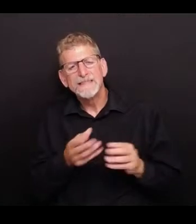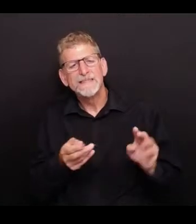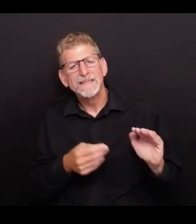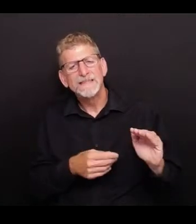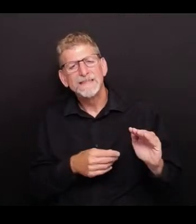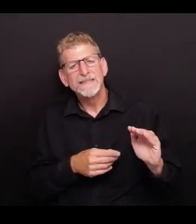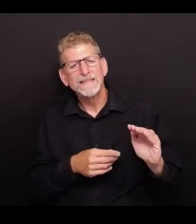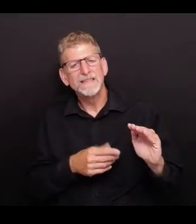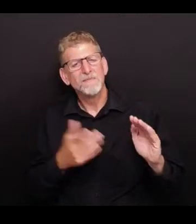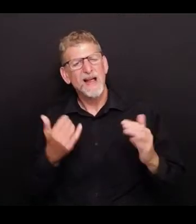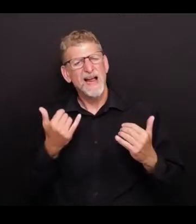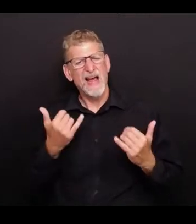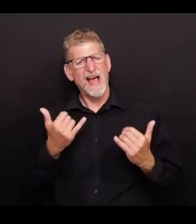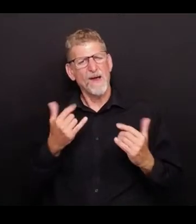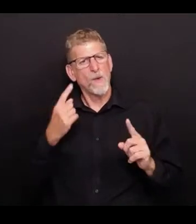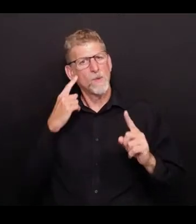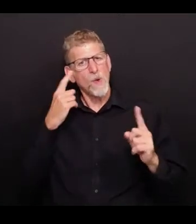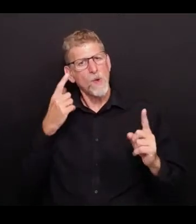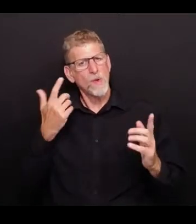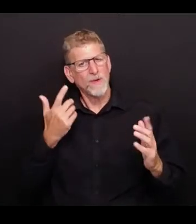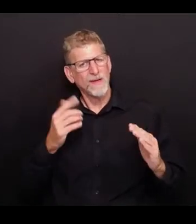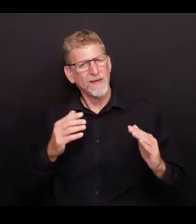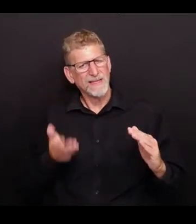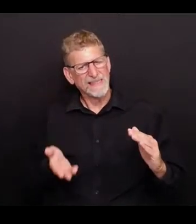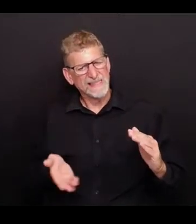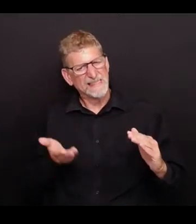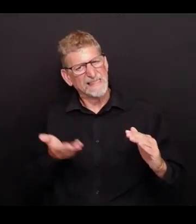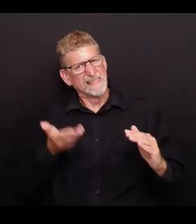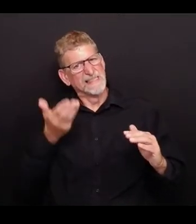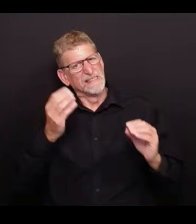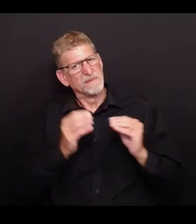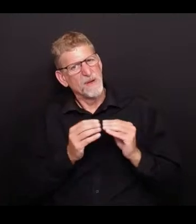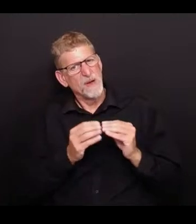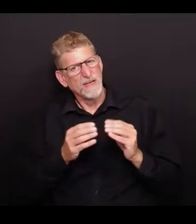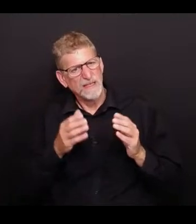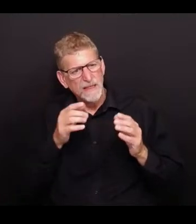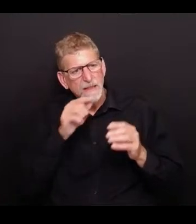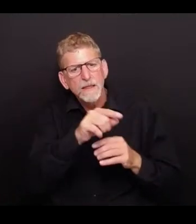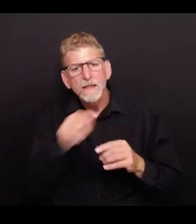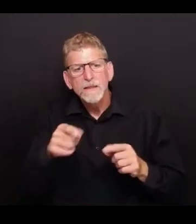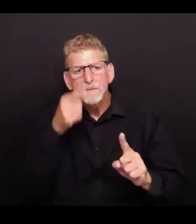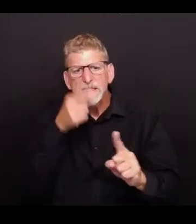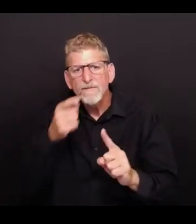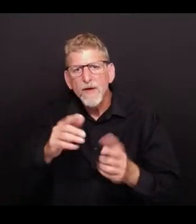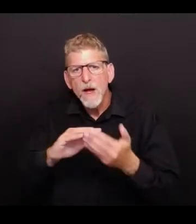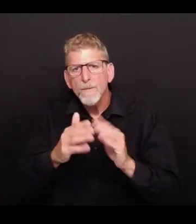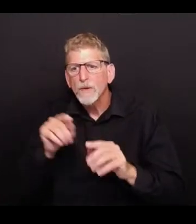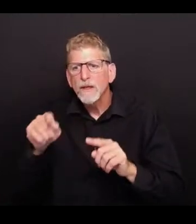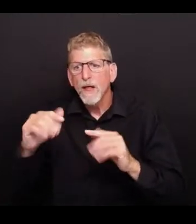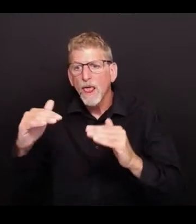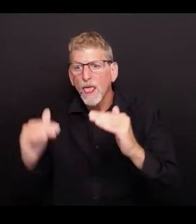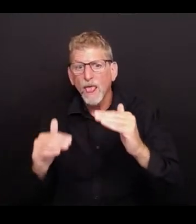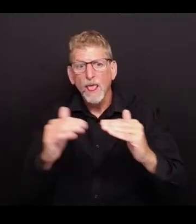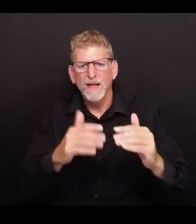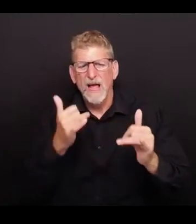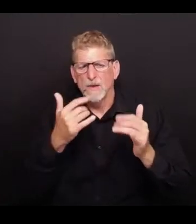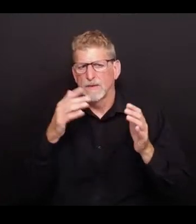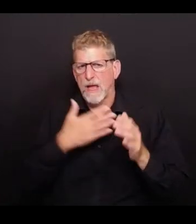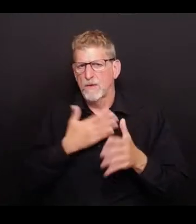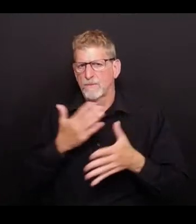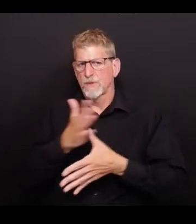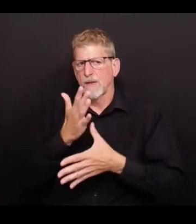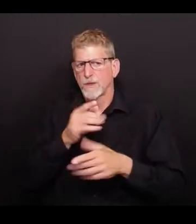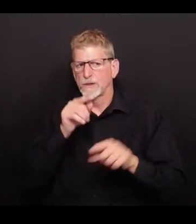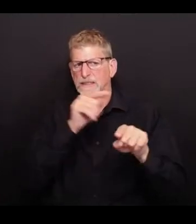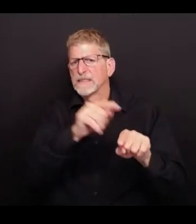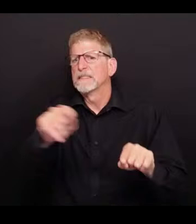to having a strategy that is much more targeted and much more community focused. So yes, we're finishing up